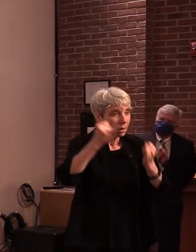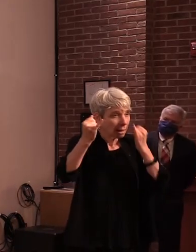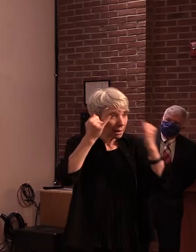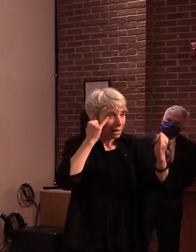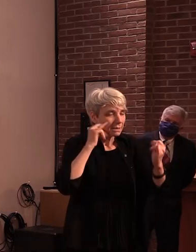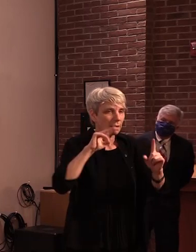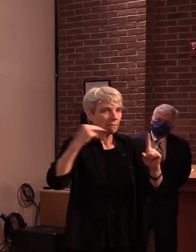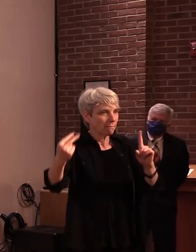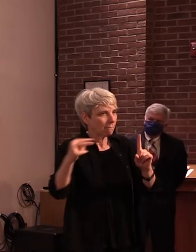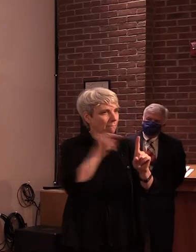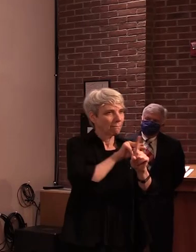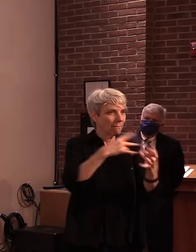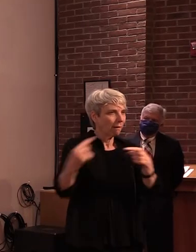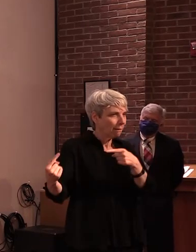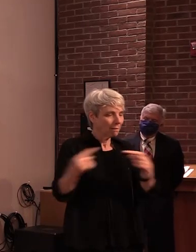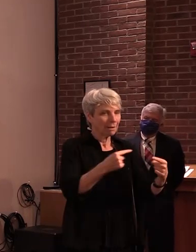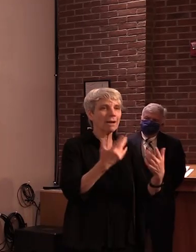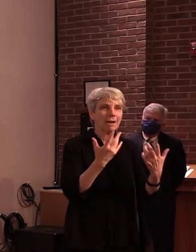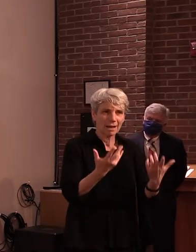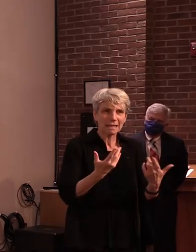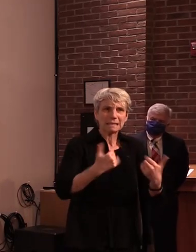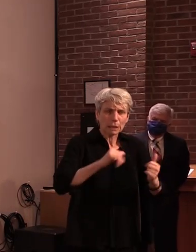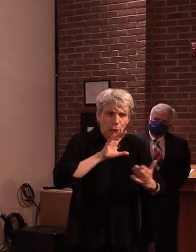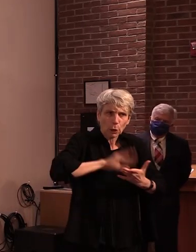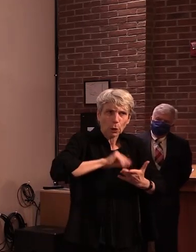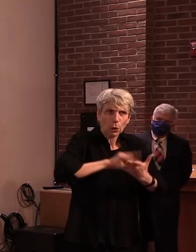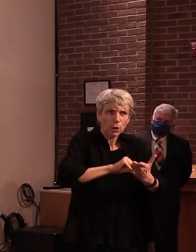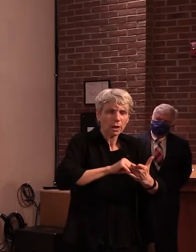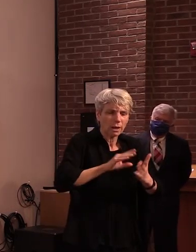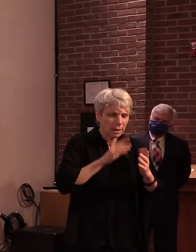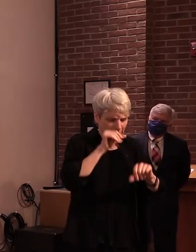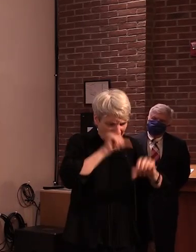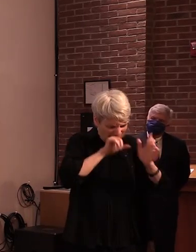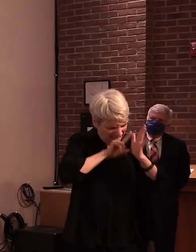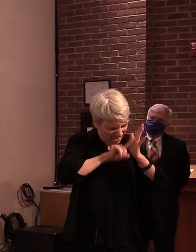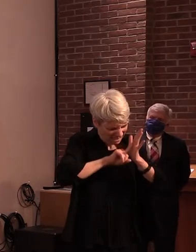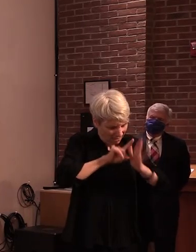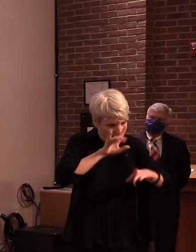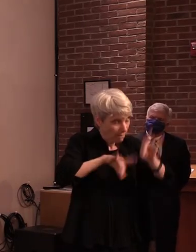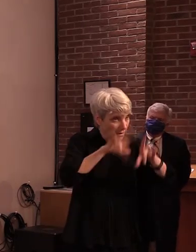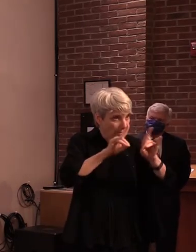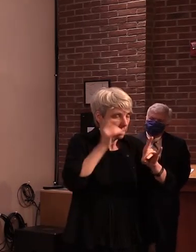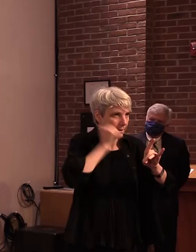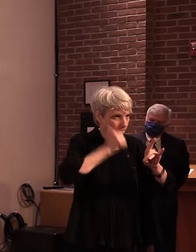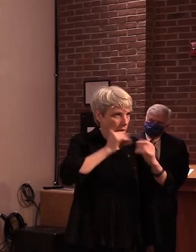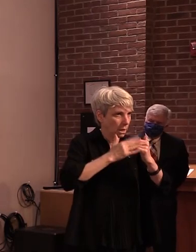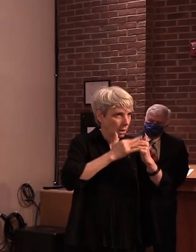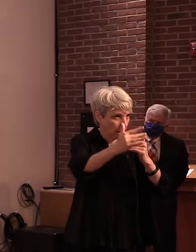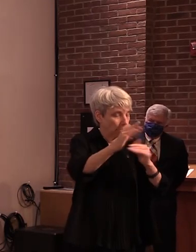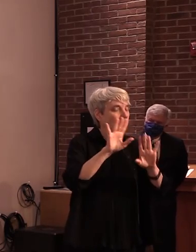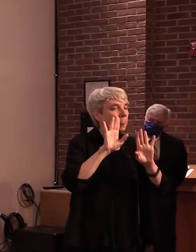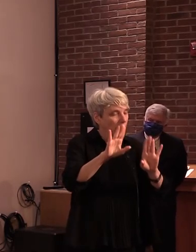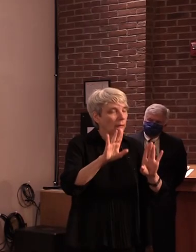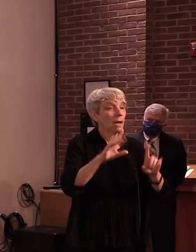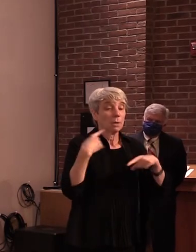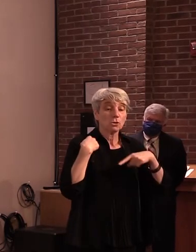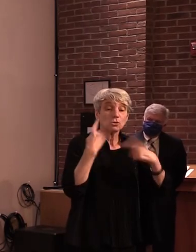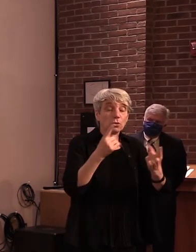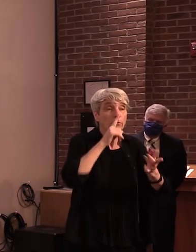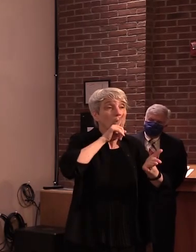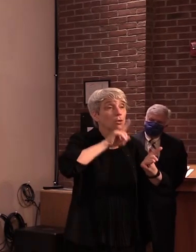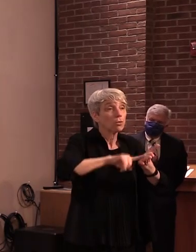rapidly, and the science is evolving rapidly. However, if one looks at the science in the published